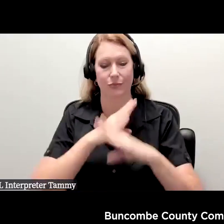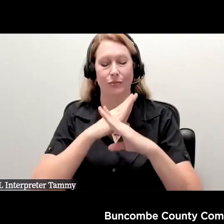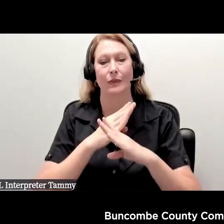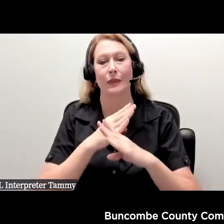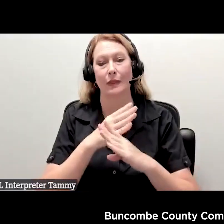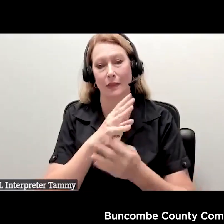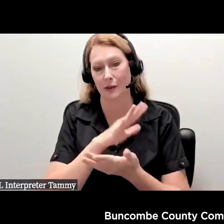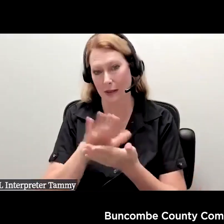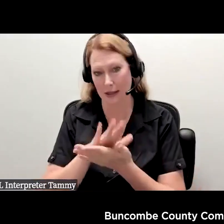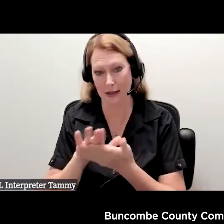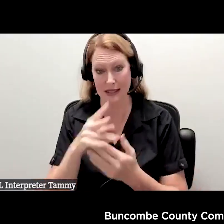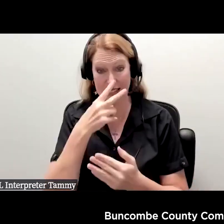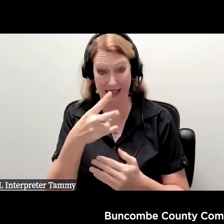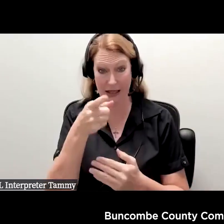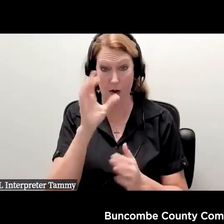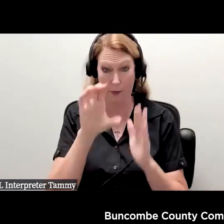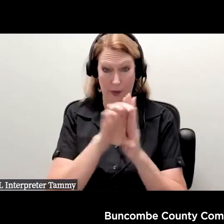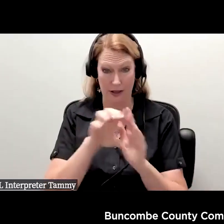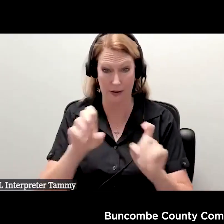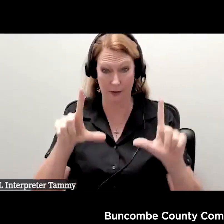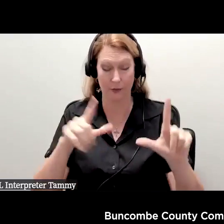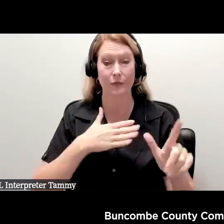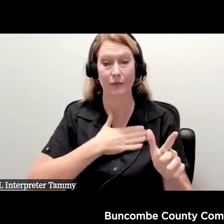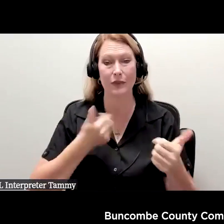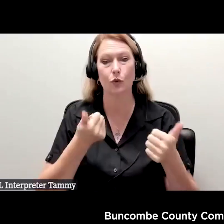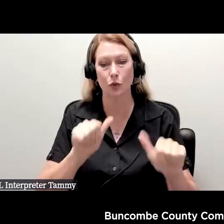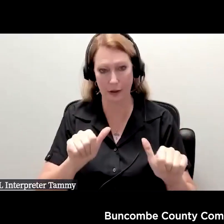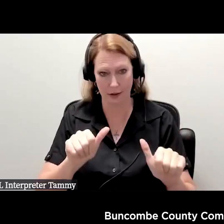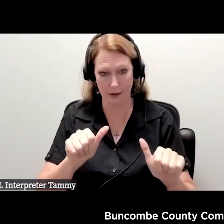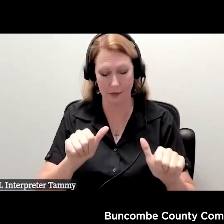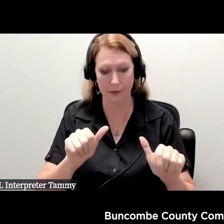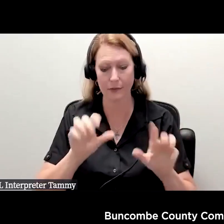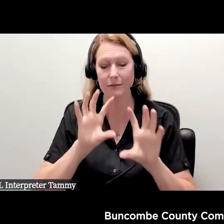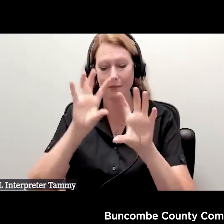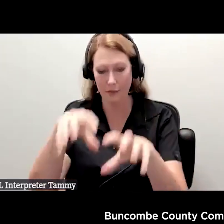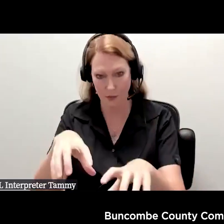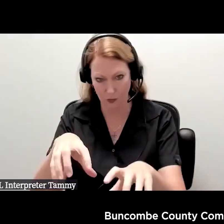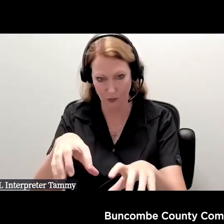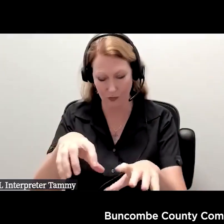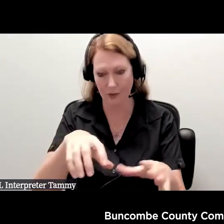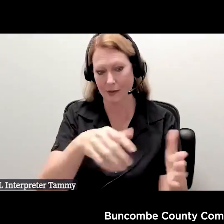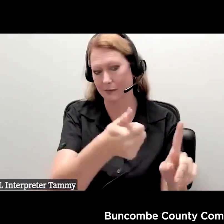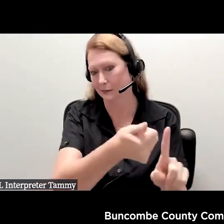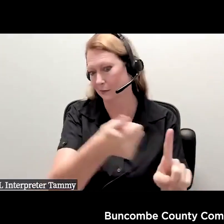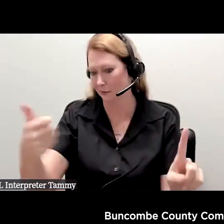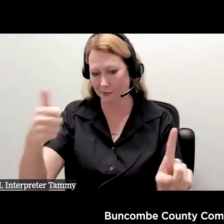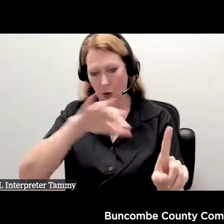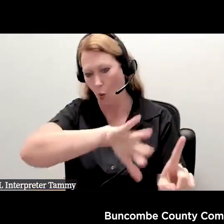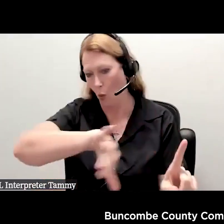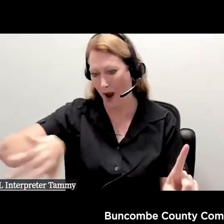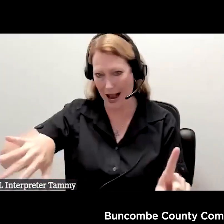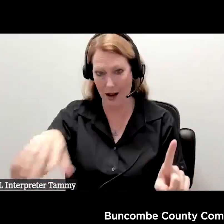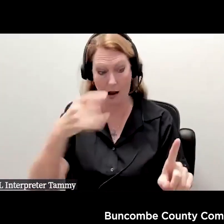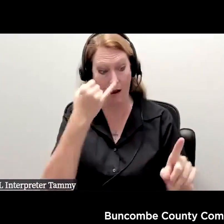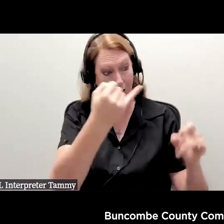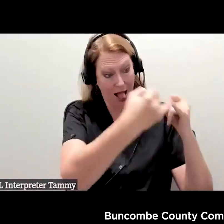as you can see on the graphic, please try to place the debris away from any low-hanging power